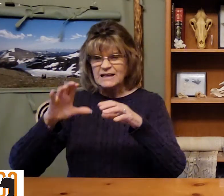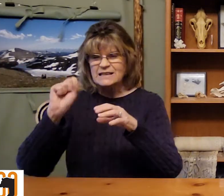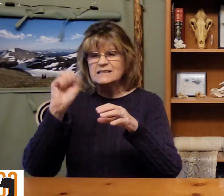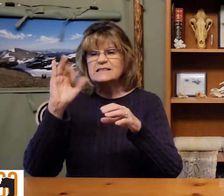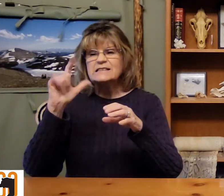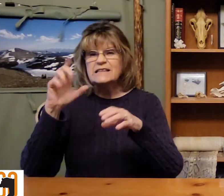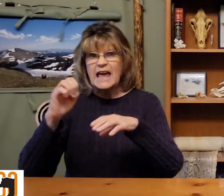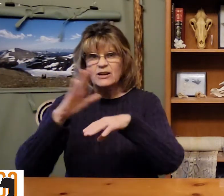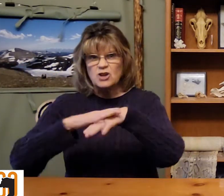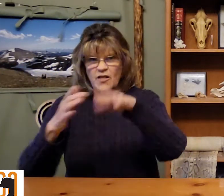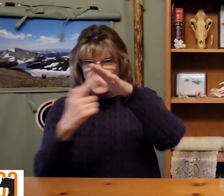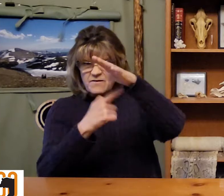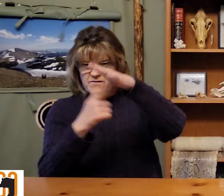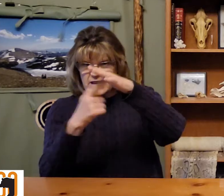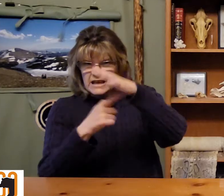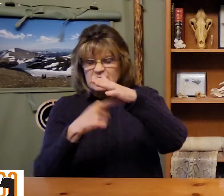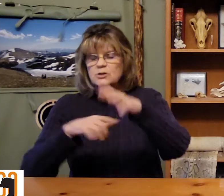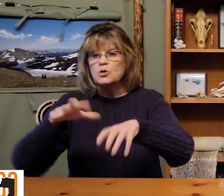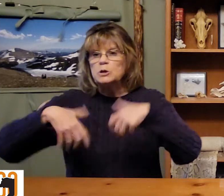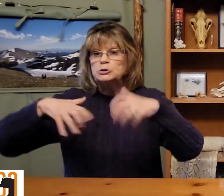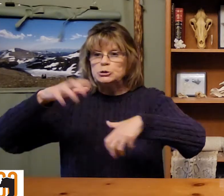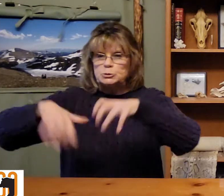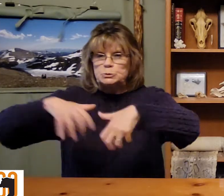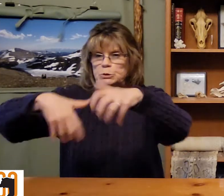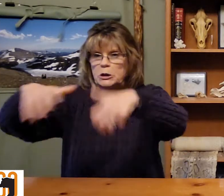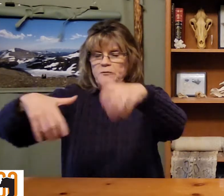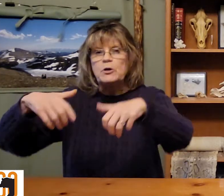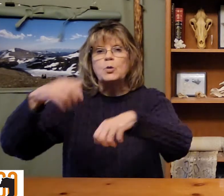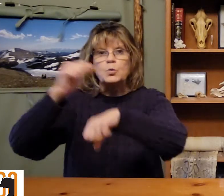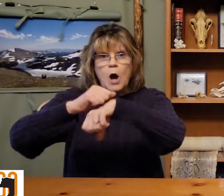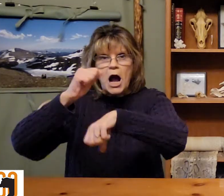across sand, grasses, and rocks.